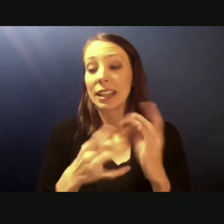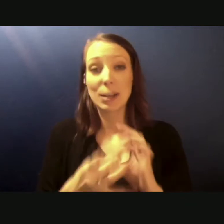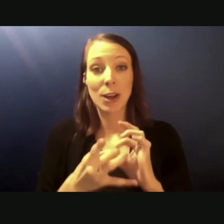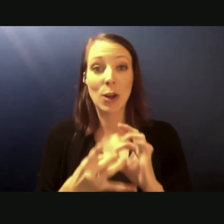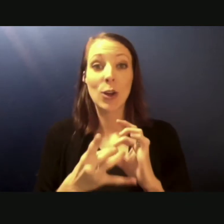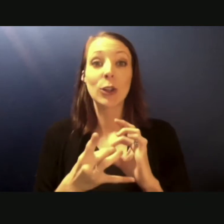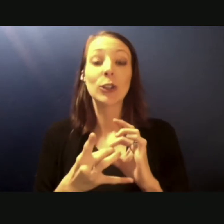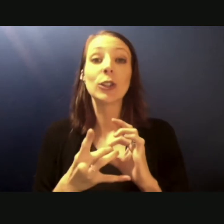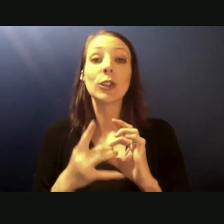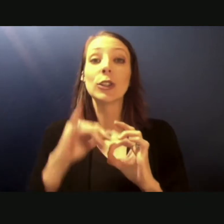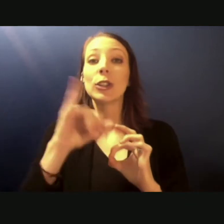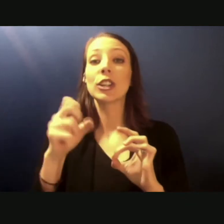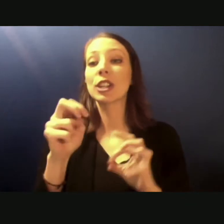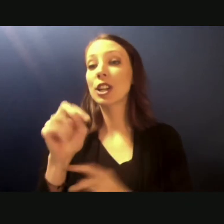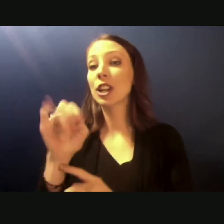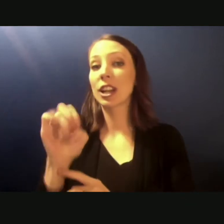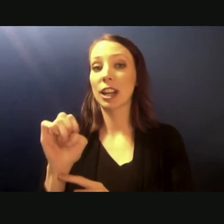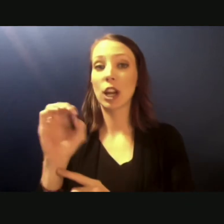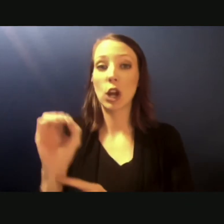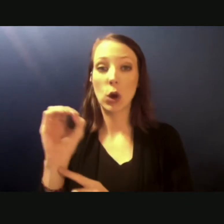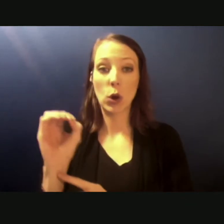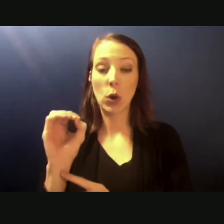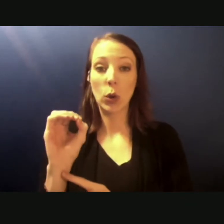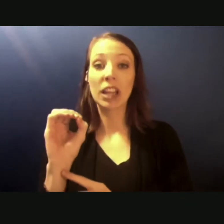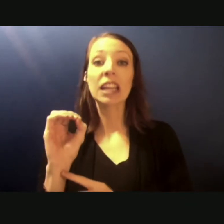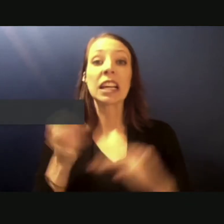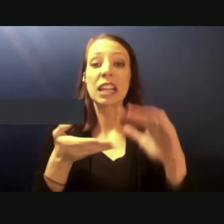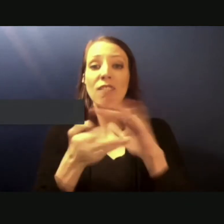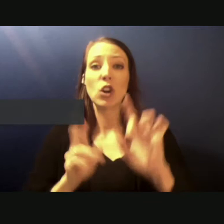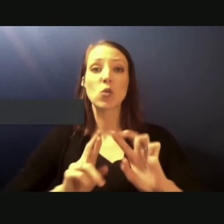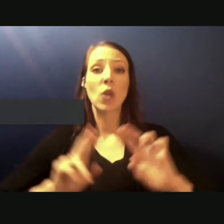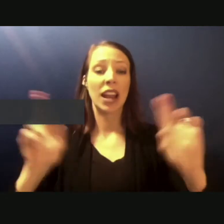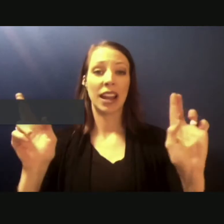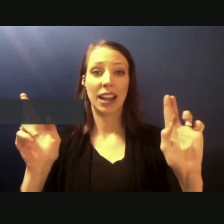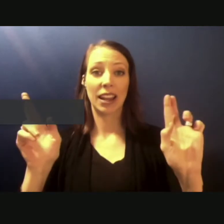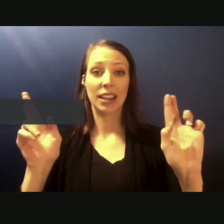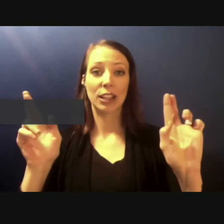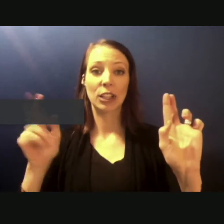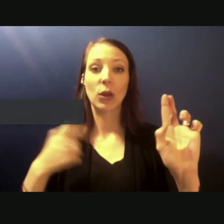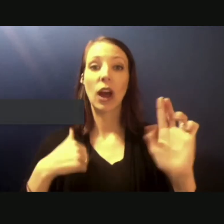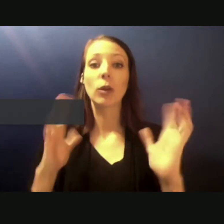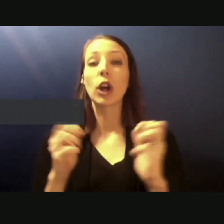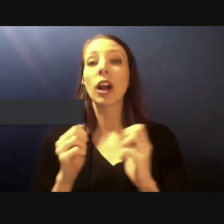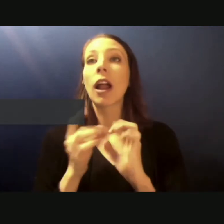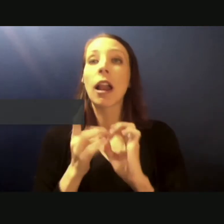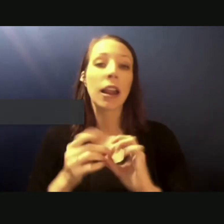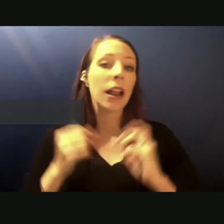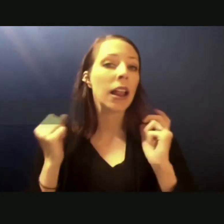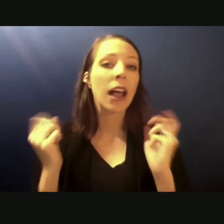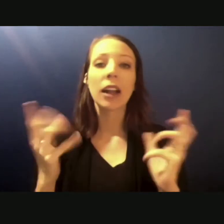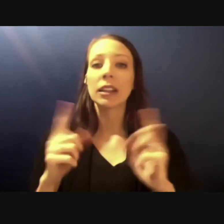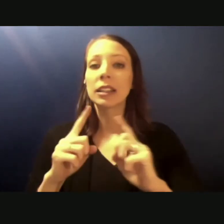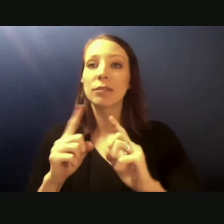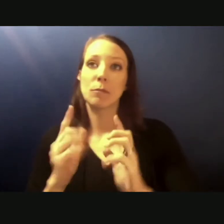Jennie-O turkey. It's oven ready turkey. Okay. So I was talking to a lot of